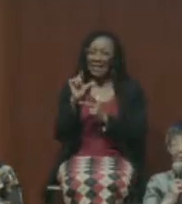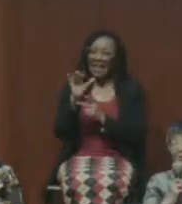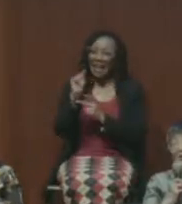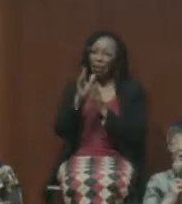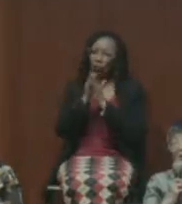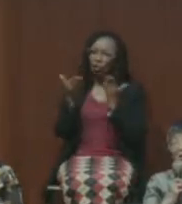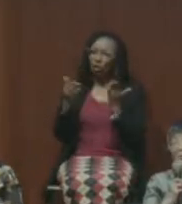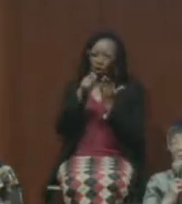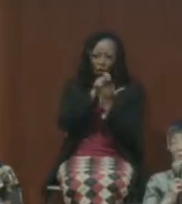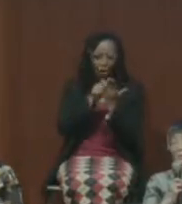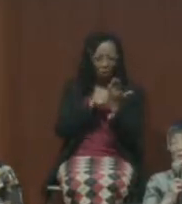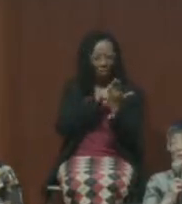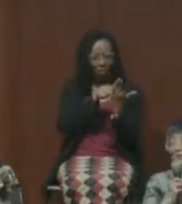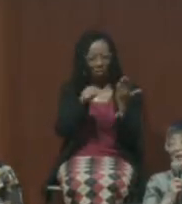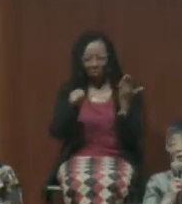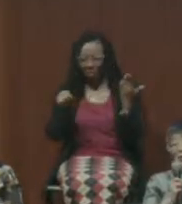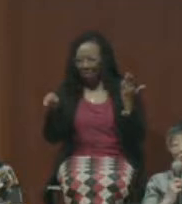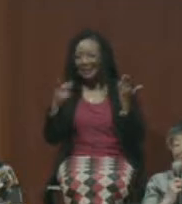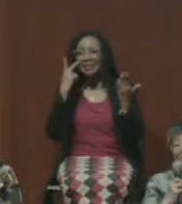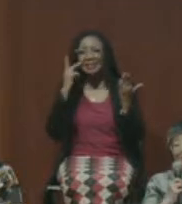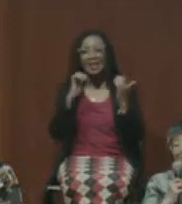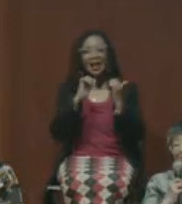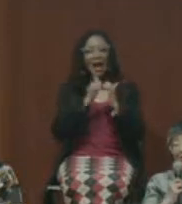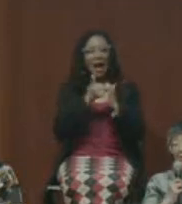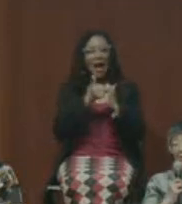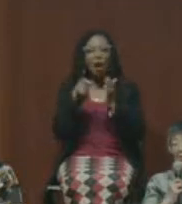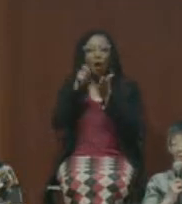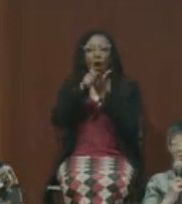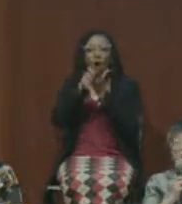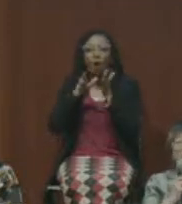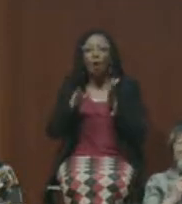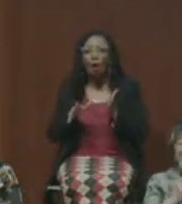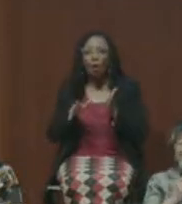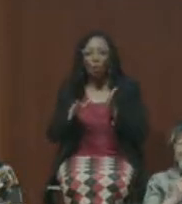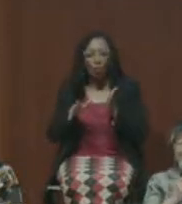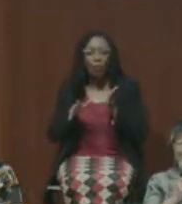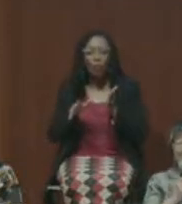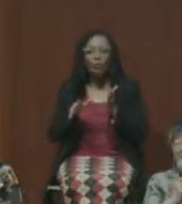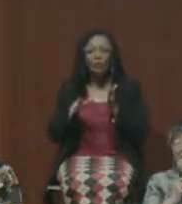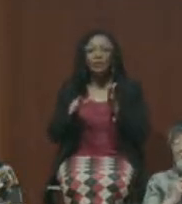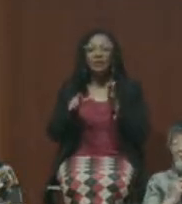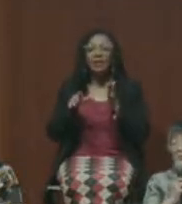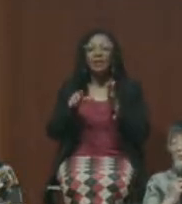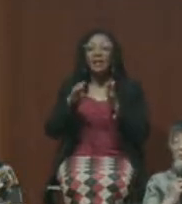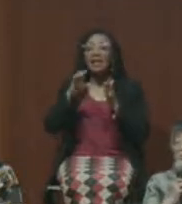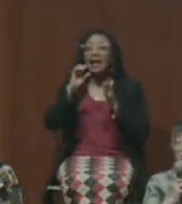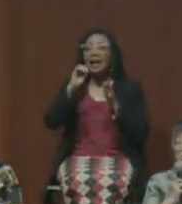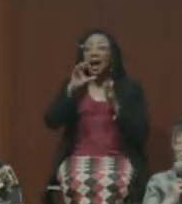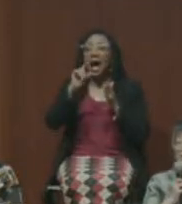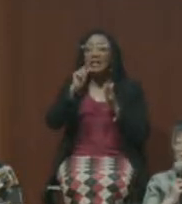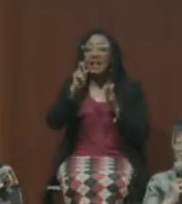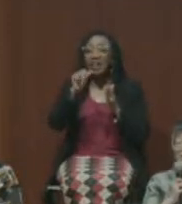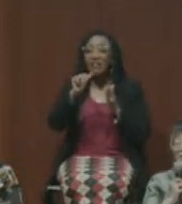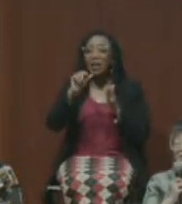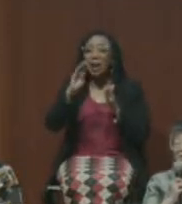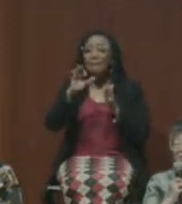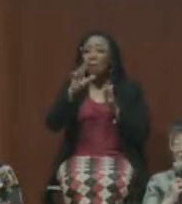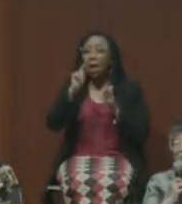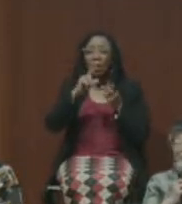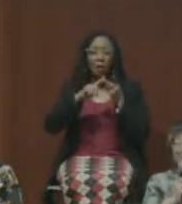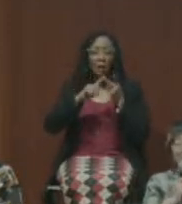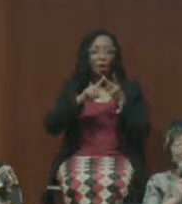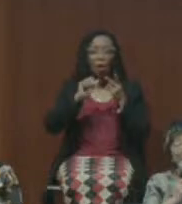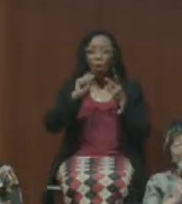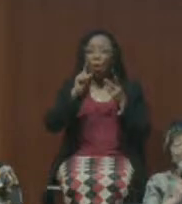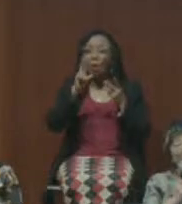to see how authors like Octavia Butler, right, Audre Lorde, Leah